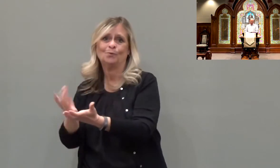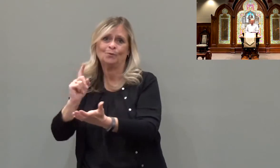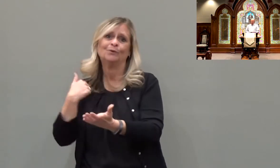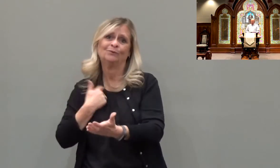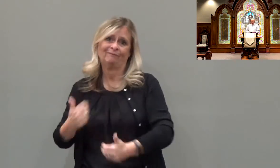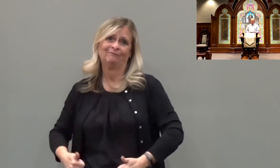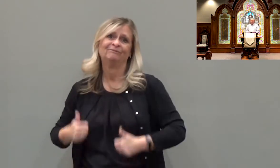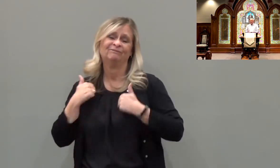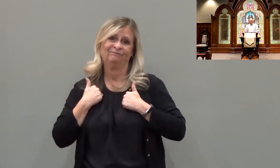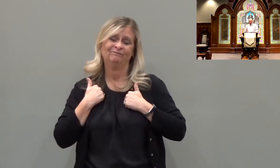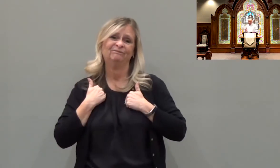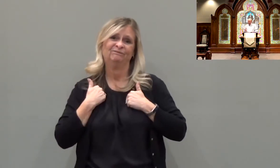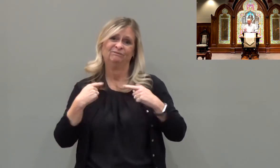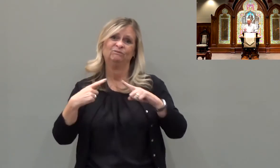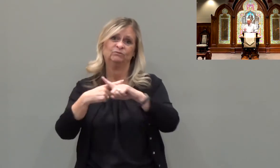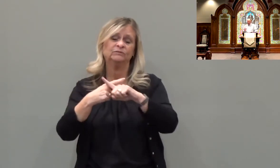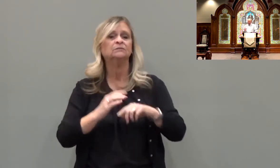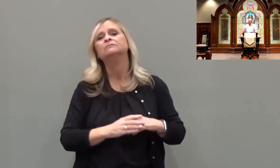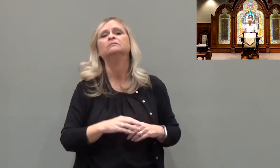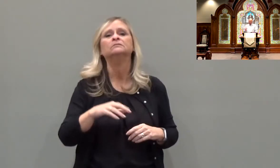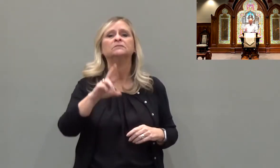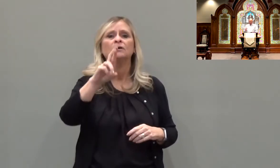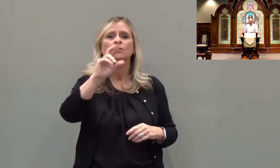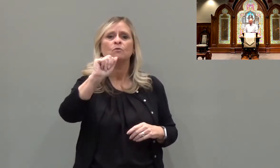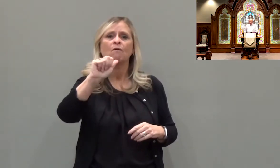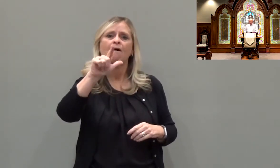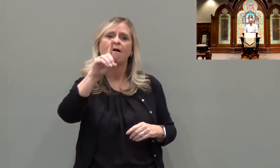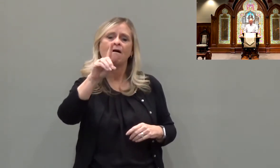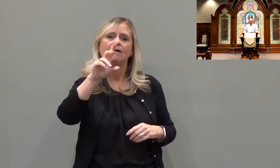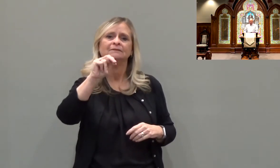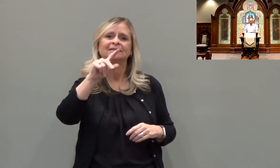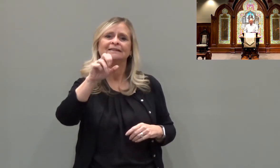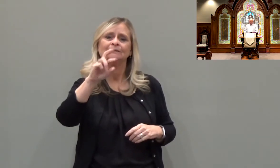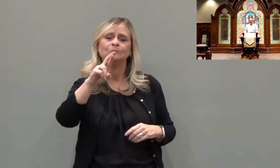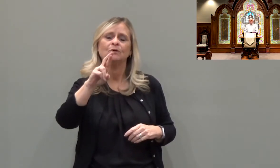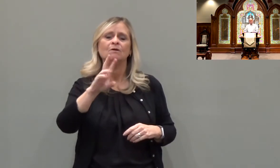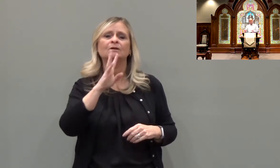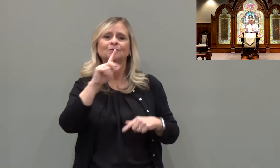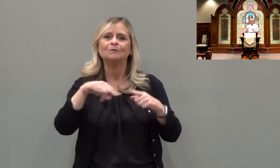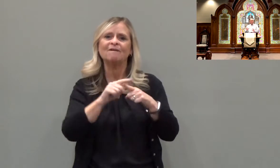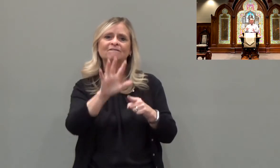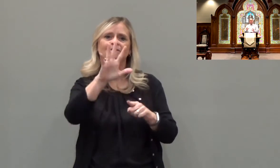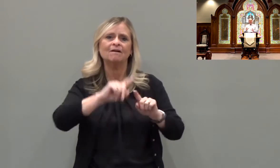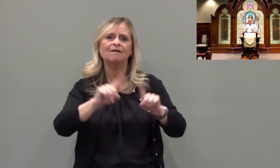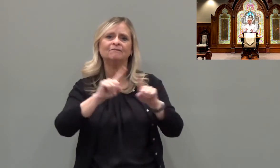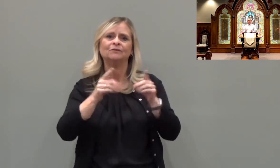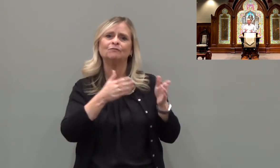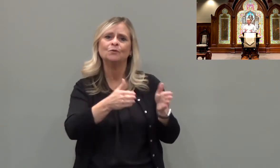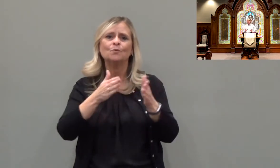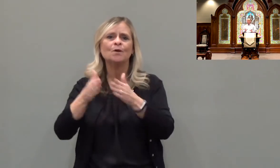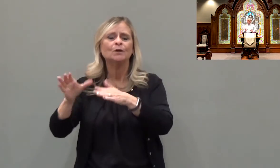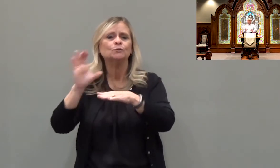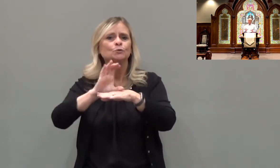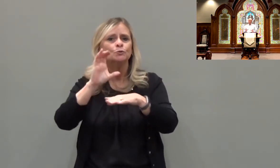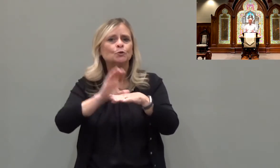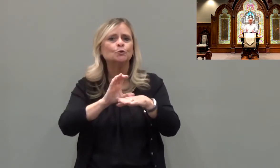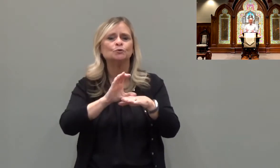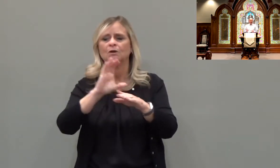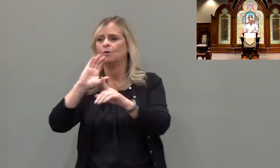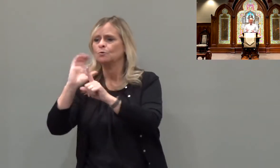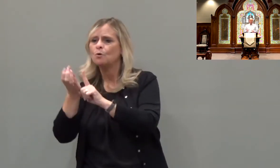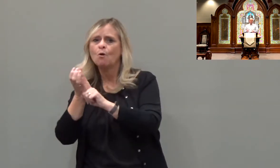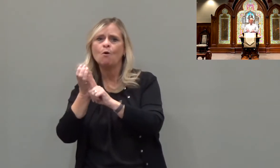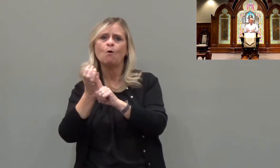in. Reinhold Niebuhr talked about five different ways that church and culture work